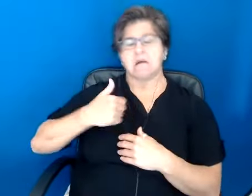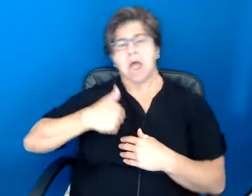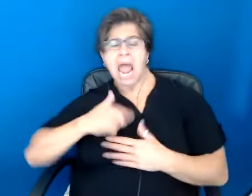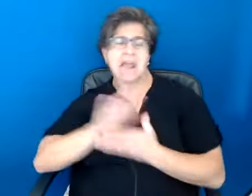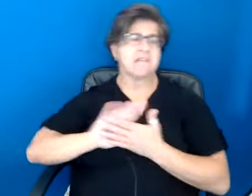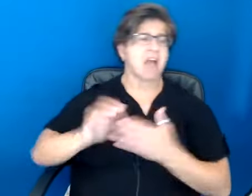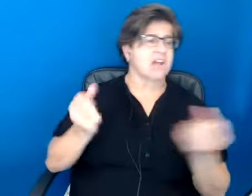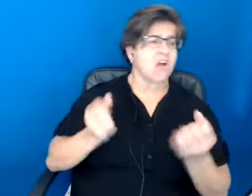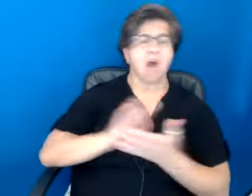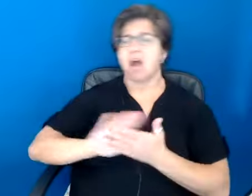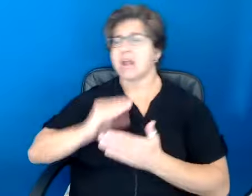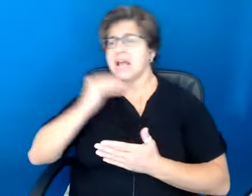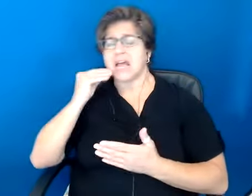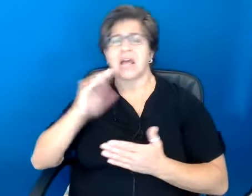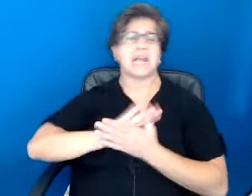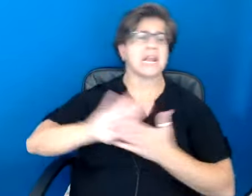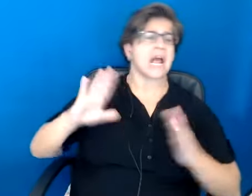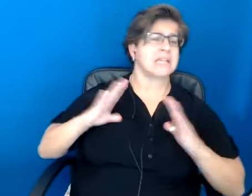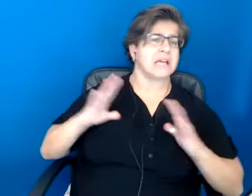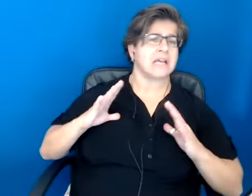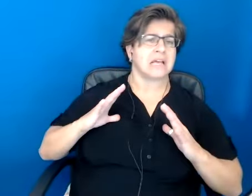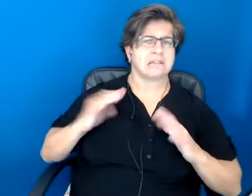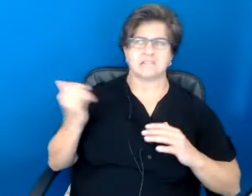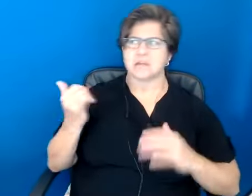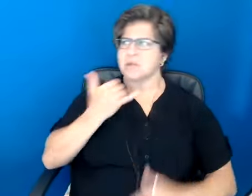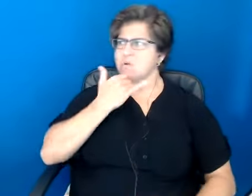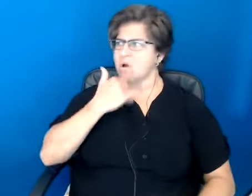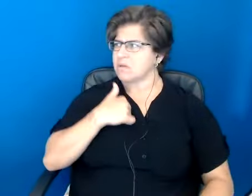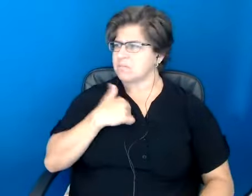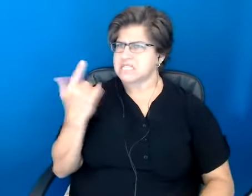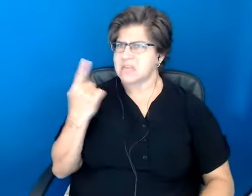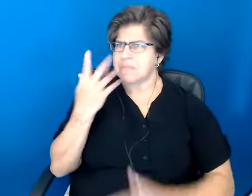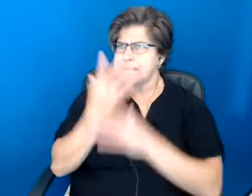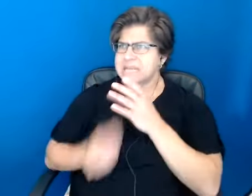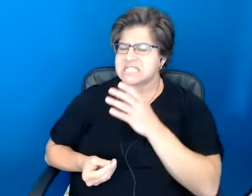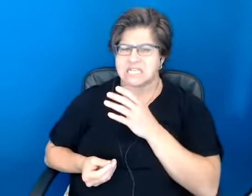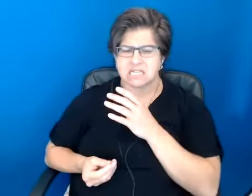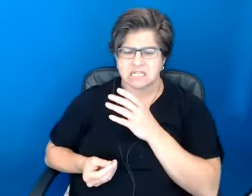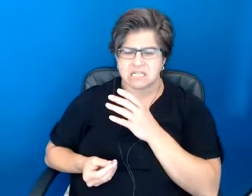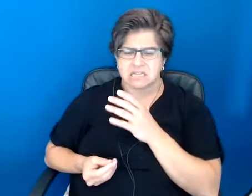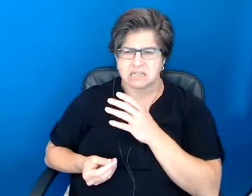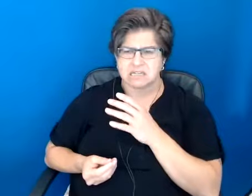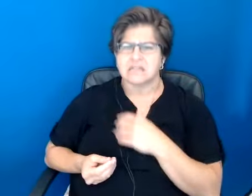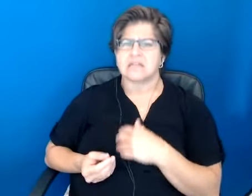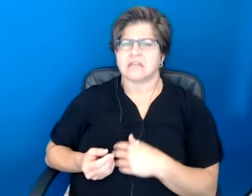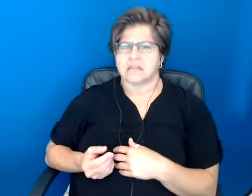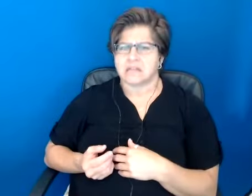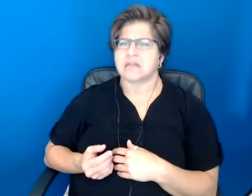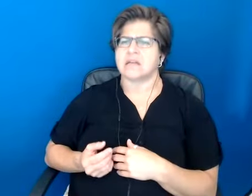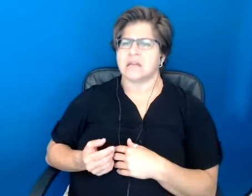into Al-Anon, I had everything out of me. I had everything in the outside world, nice home, nice car, went nice holidays.